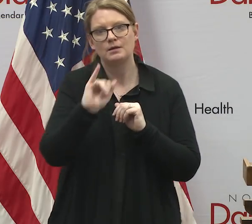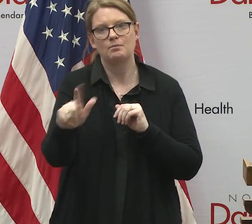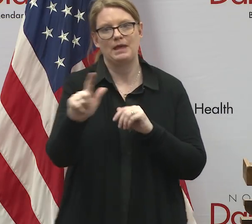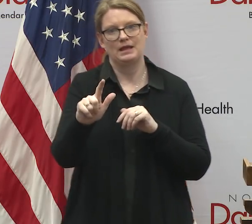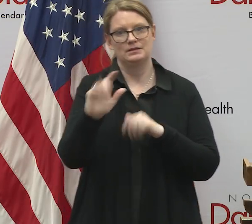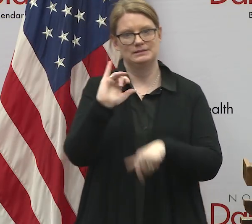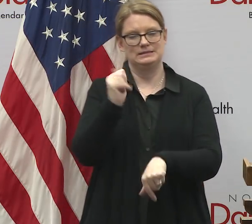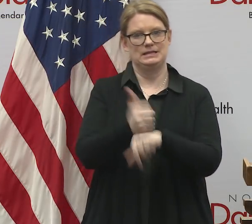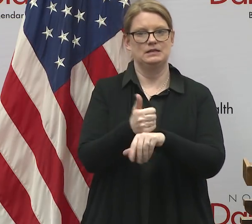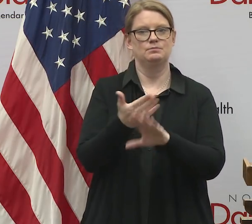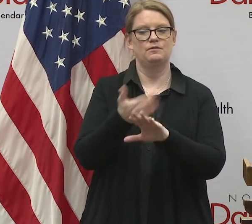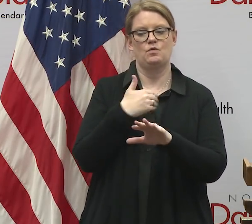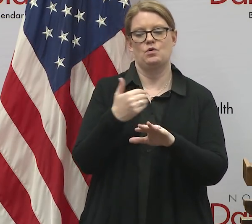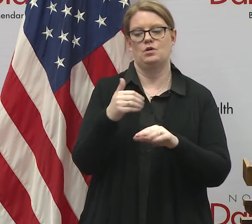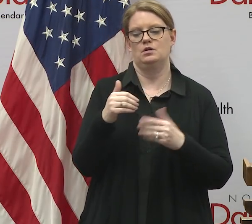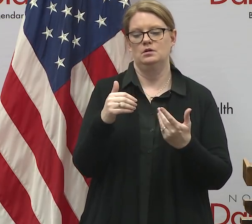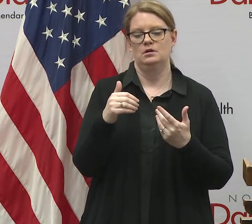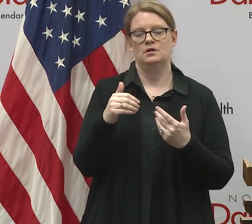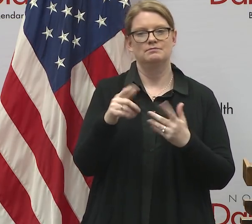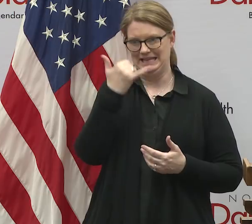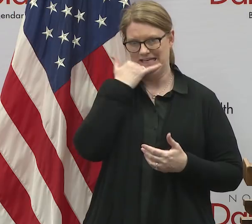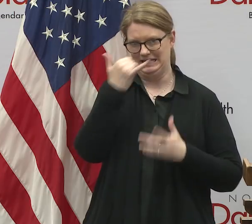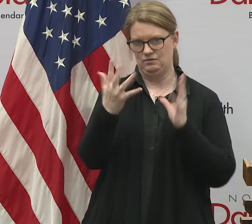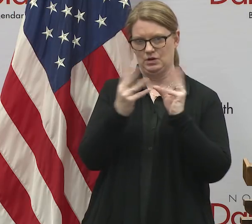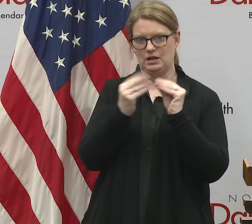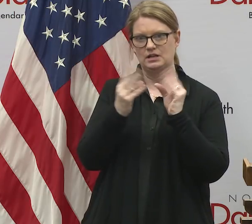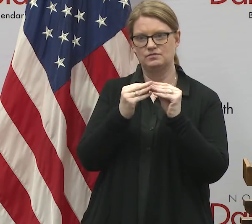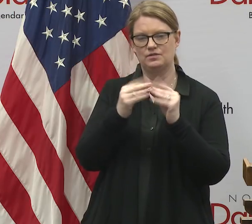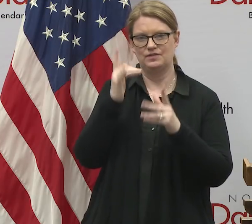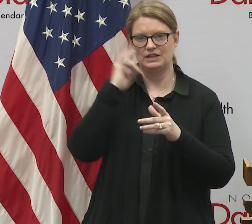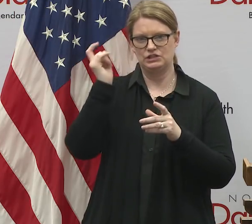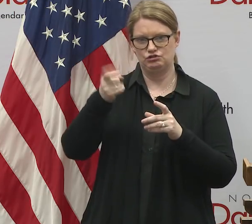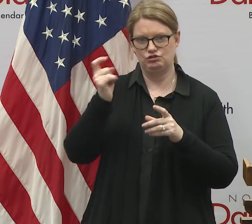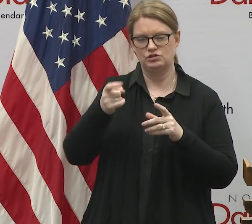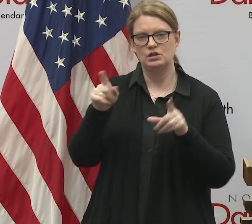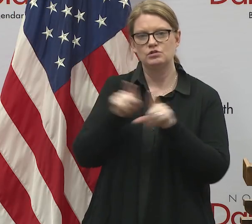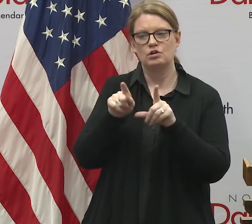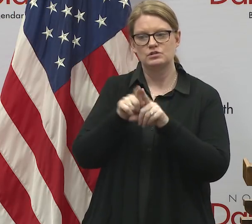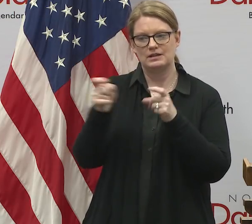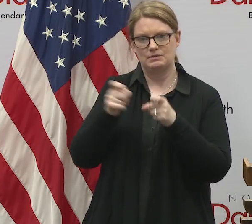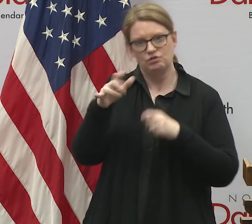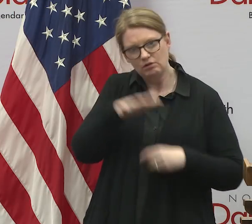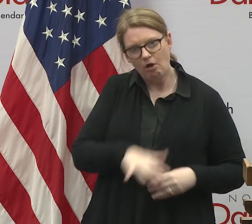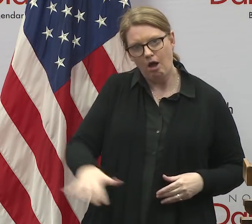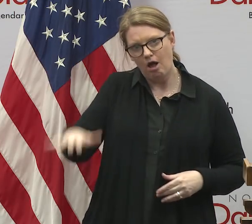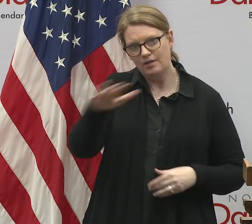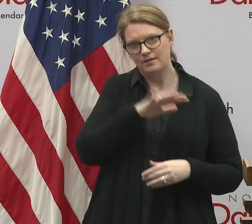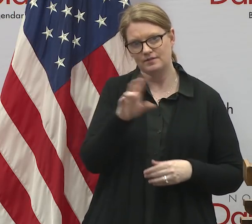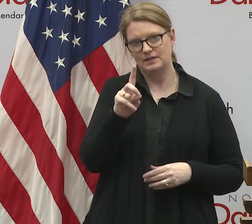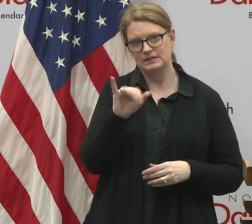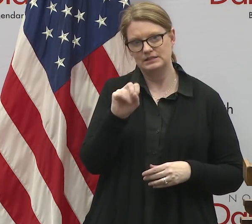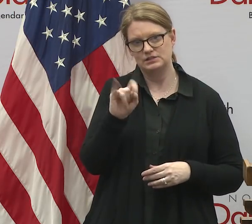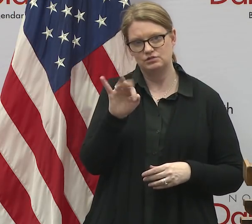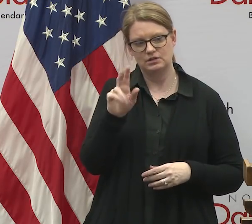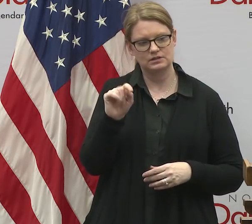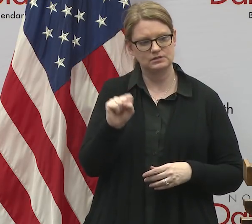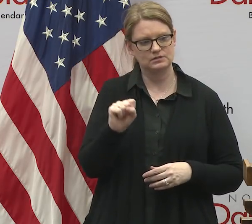situation where they were running out of personal protective equipment, which we're all learning that acronym PPE, that in Spain there are now